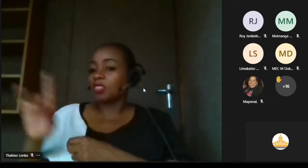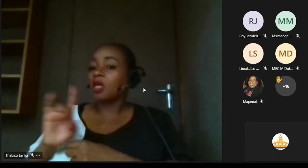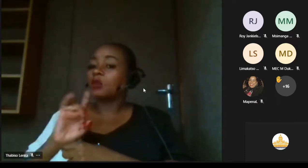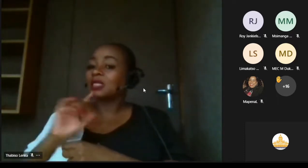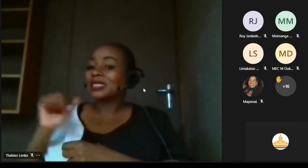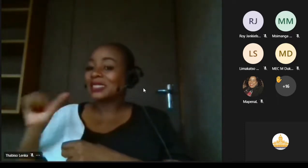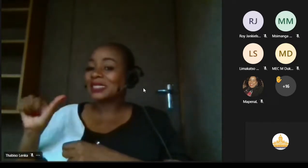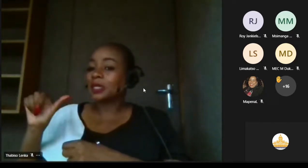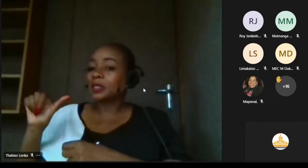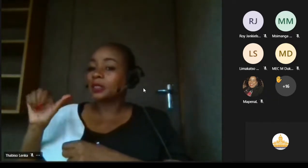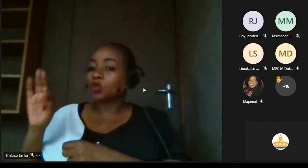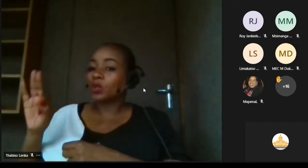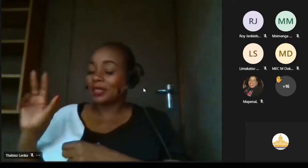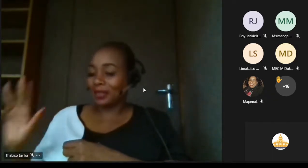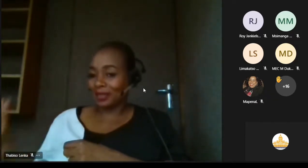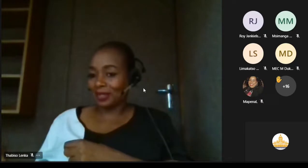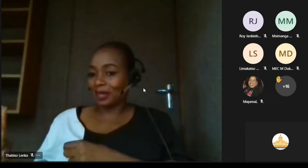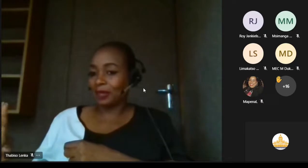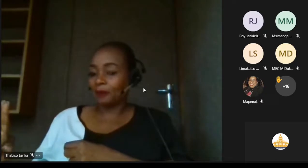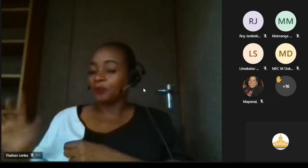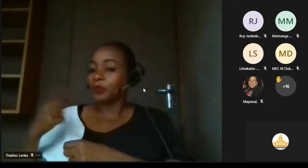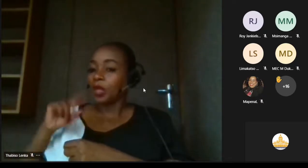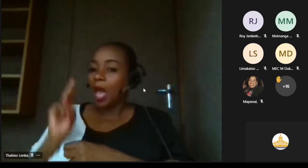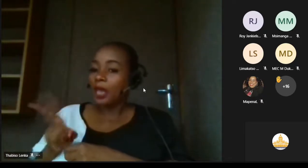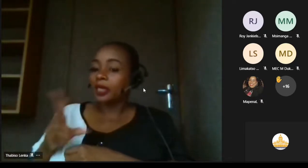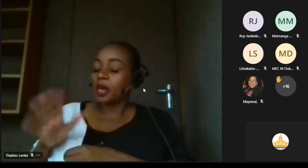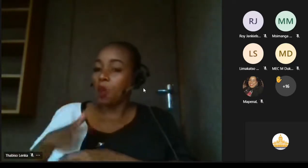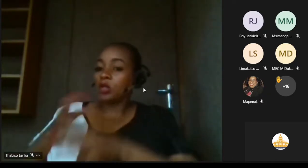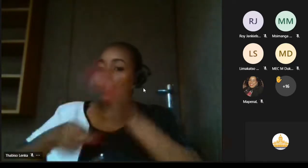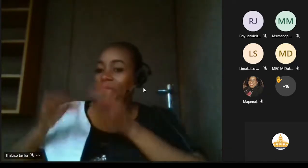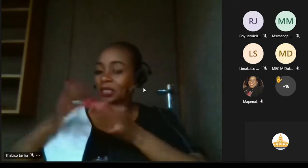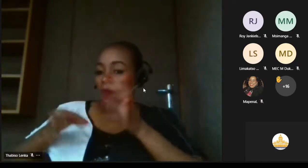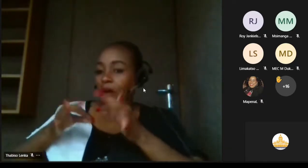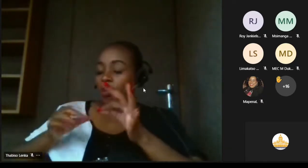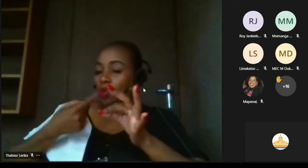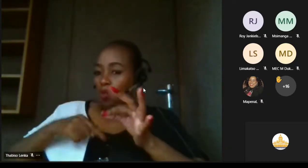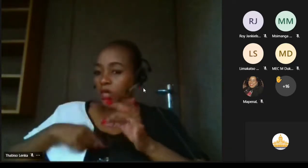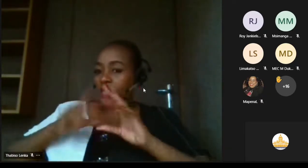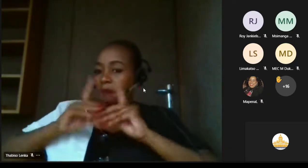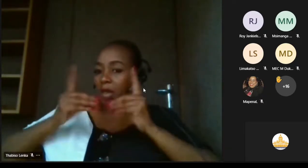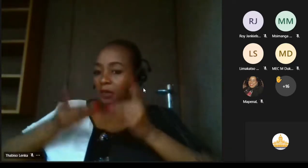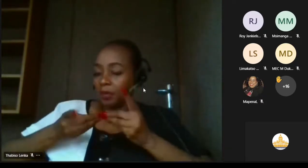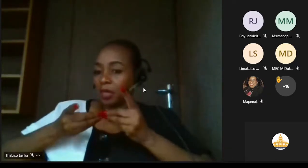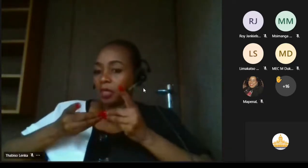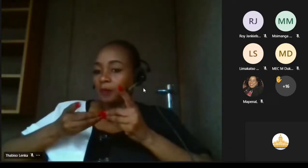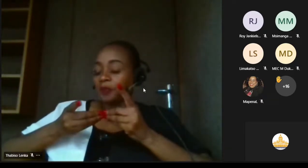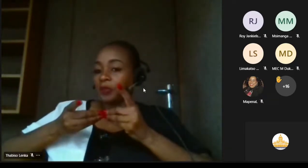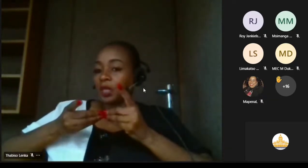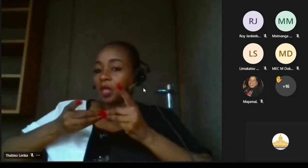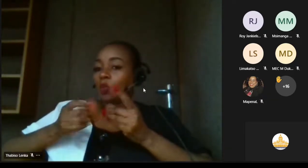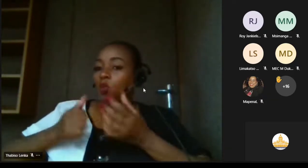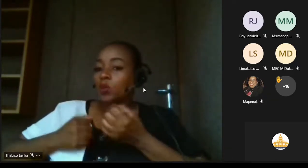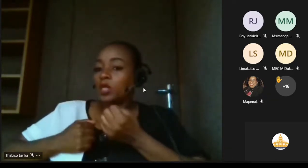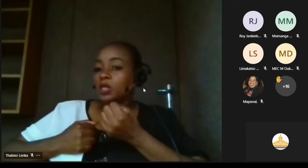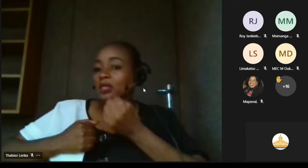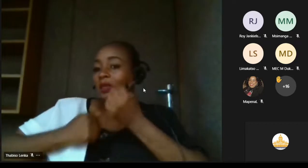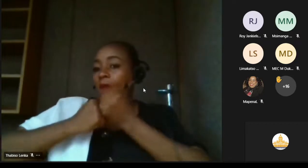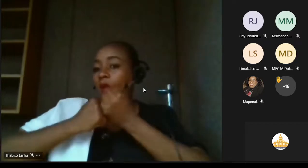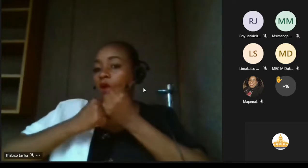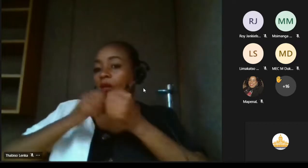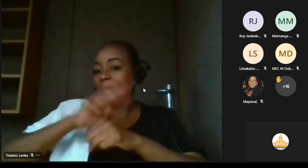22,603, honorable speaker. Let me also indicate to the house hore re le lefapha ape honorable speaker re thusa di masepala